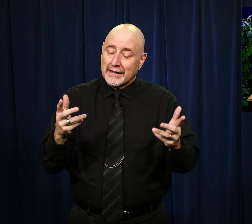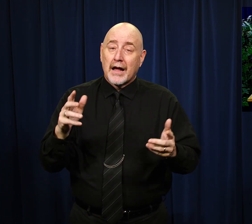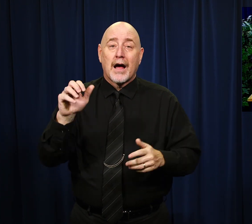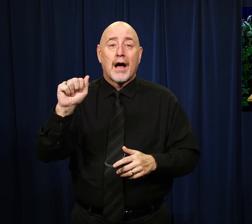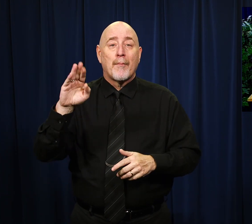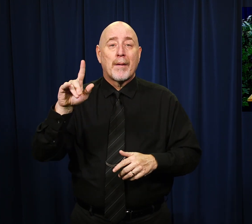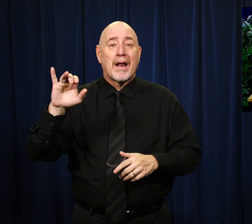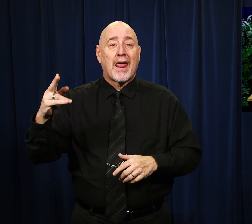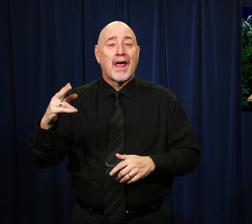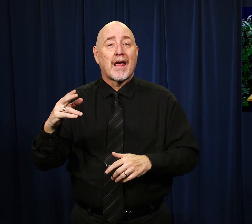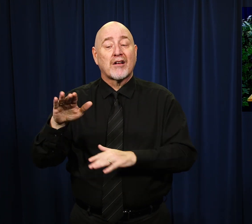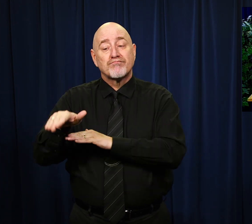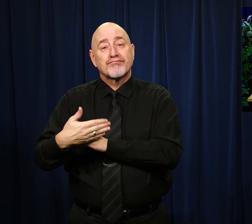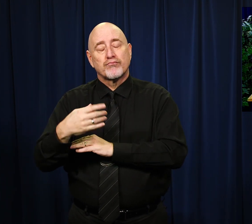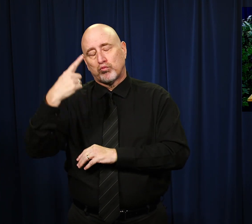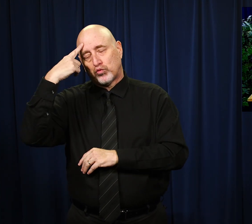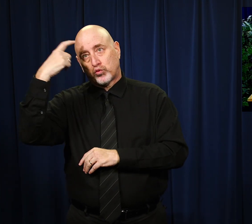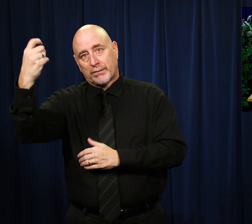Abimelech has a dream.